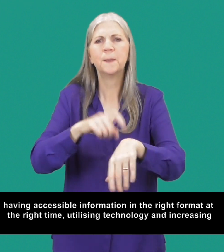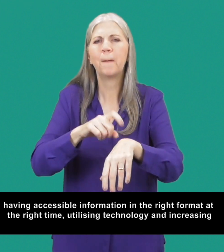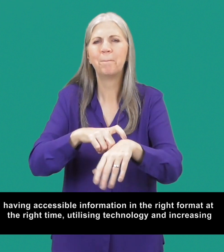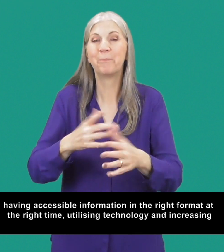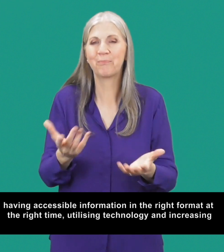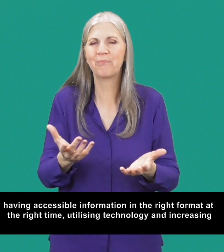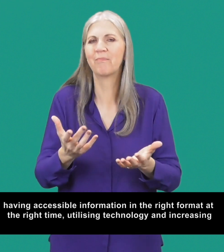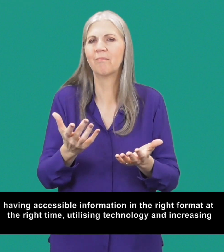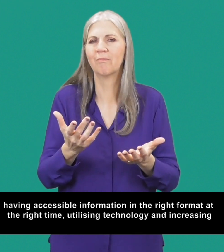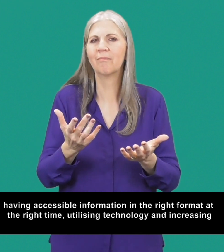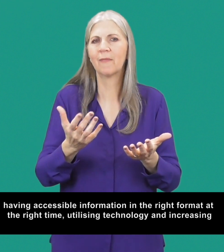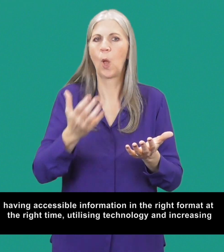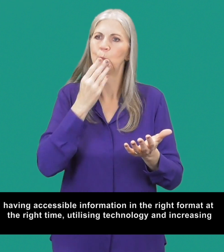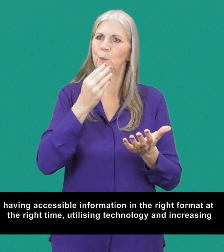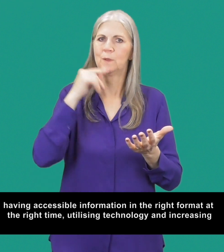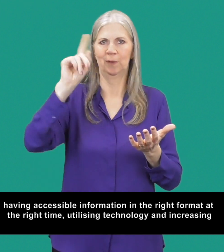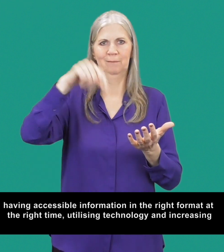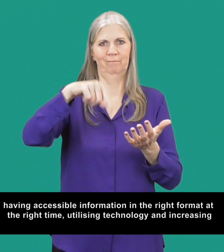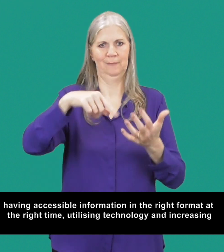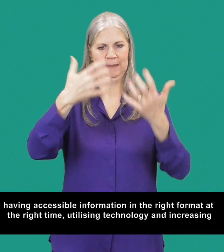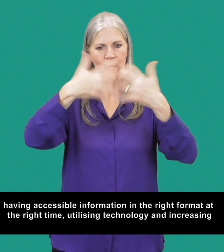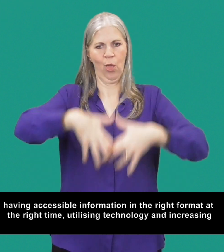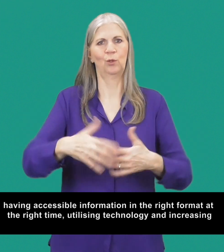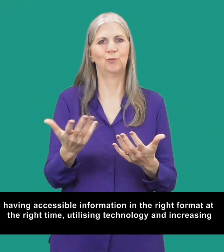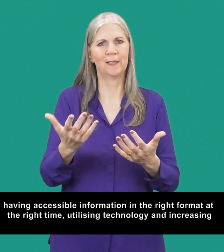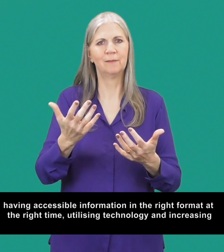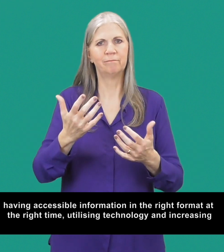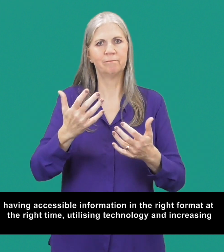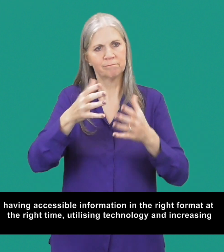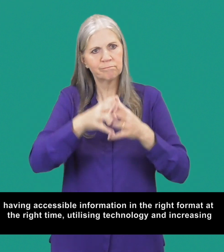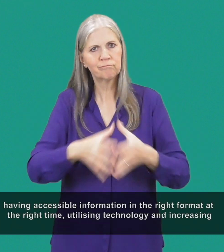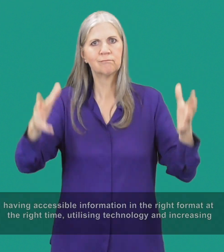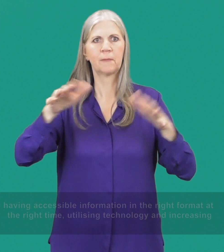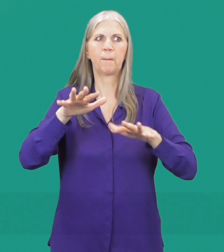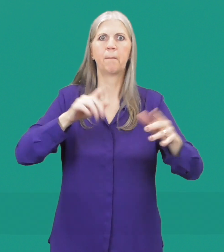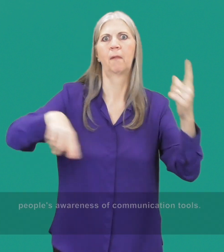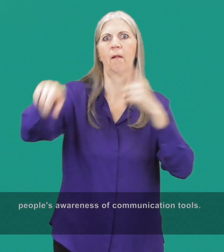utilising technology and increasing people's awareness of communication tools.